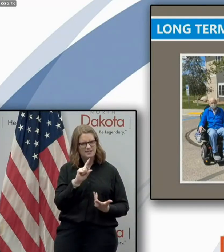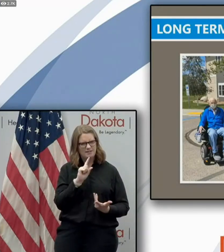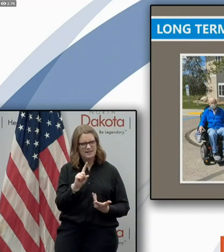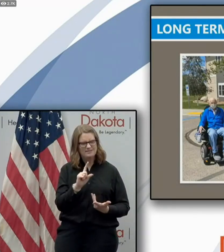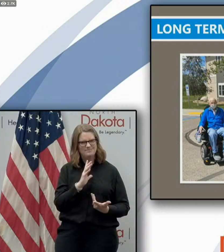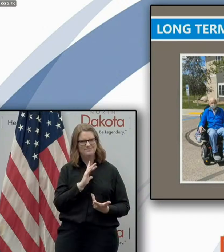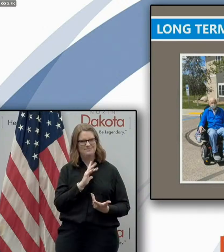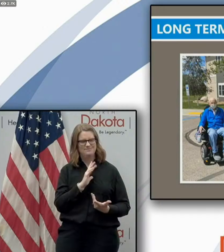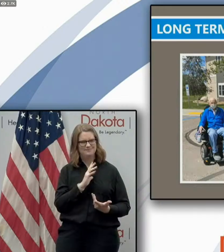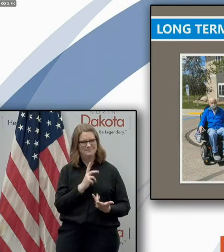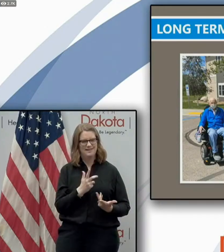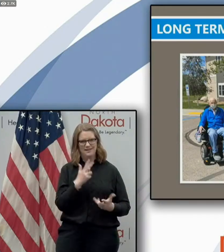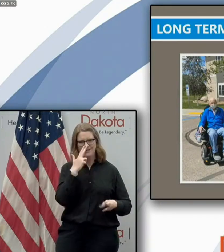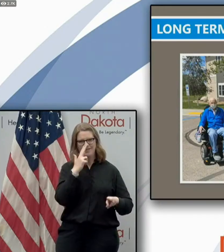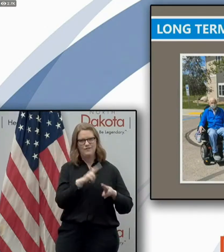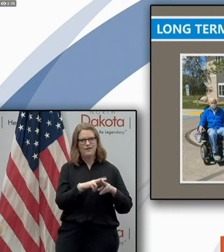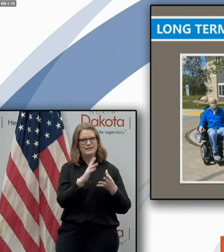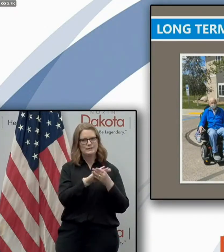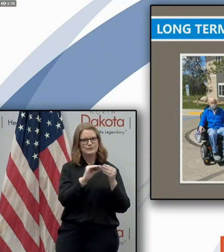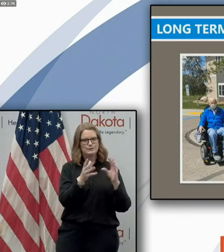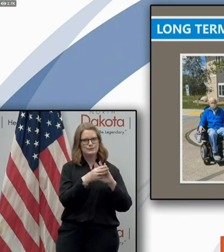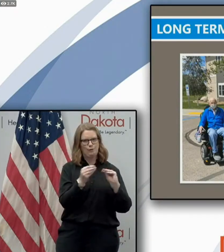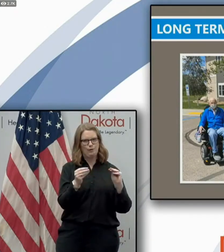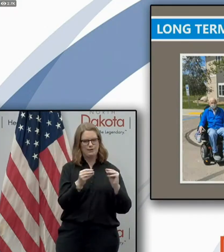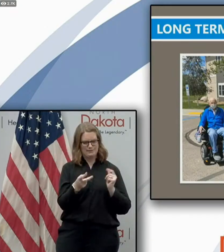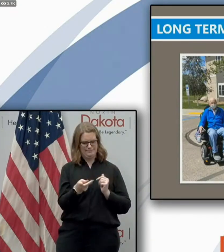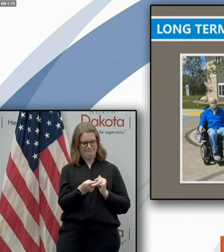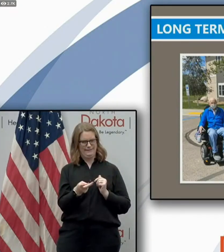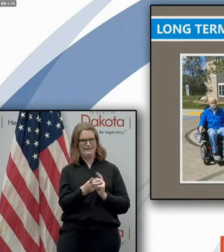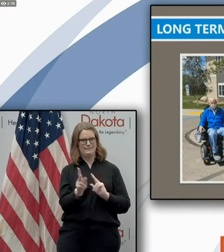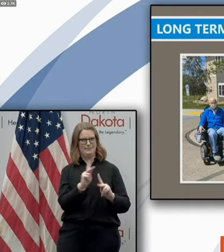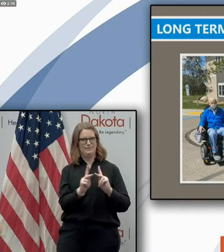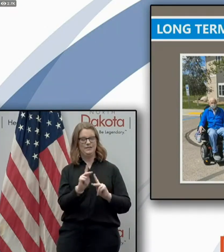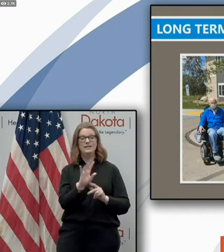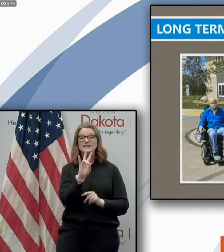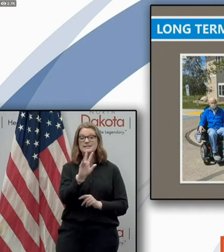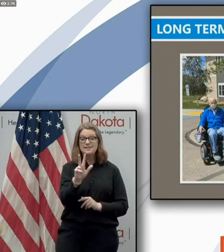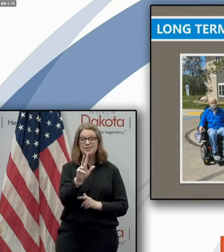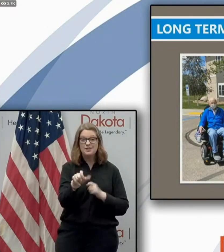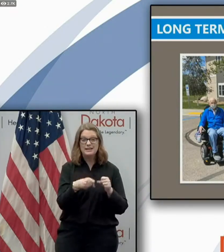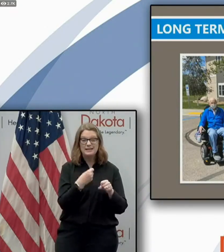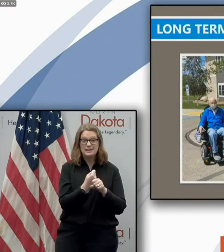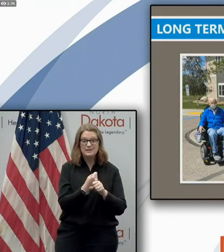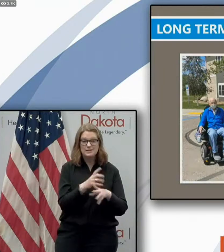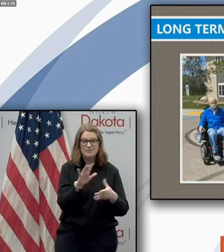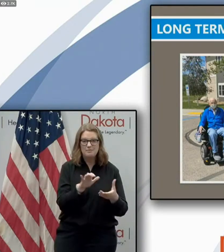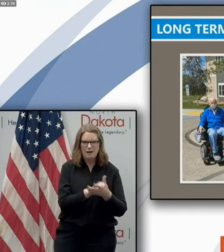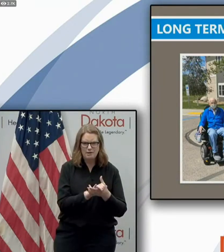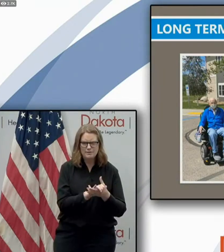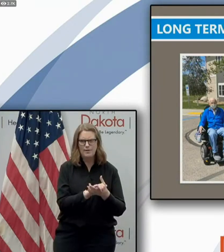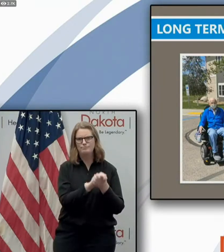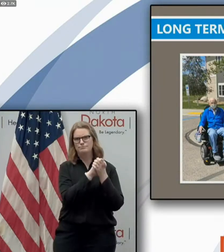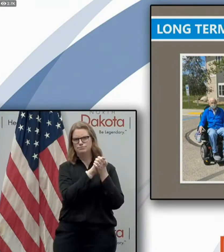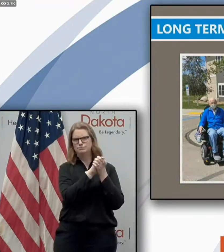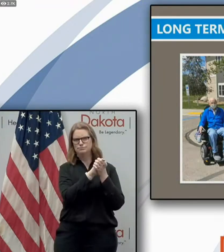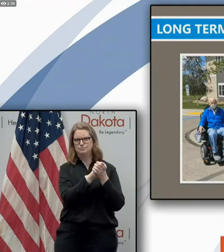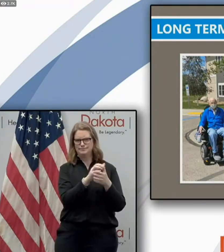this fun sharing of story of reuniting this couple. Again, 73 years of marriage. Congratulations.